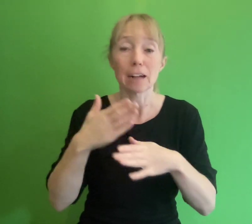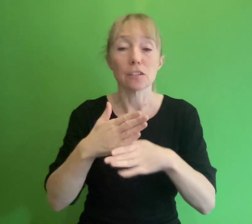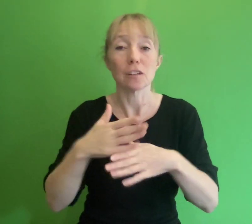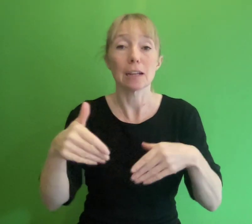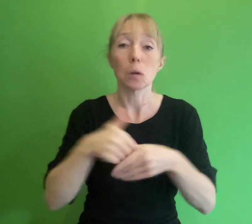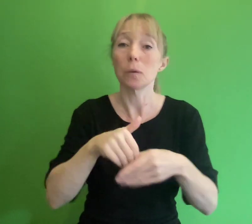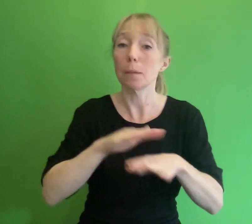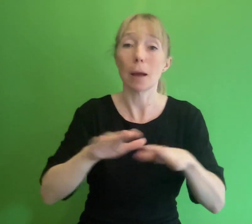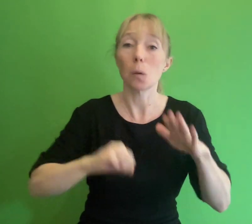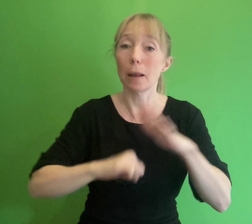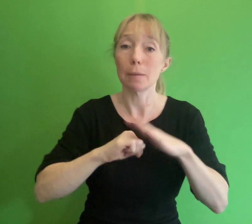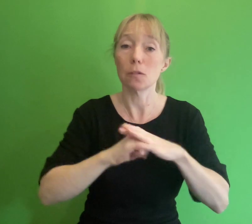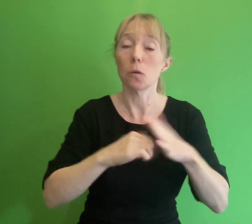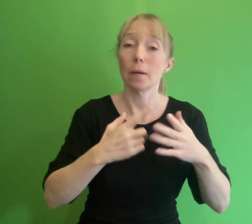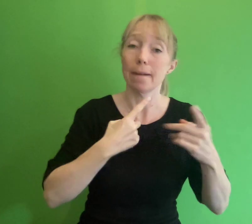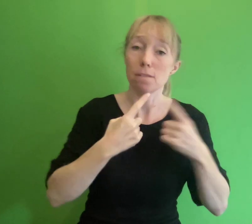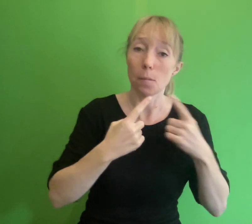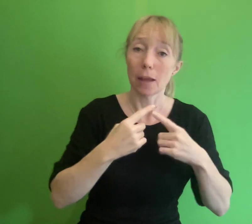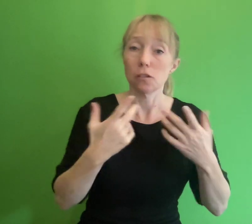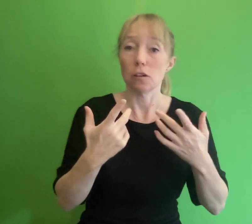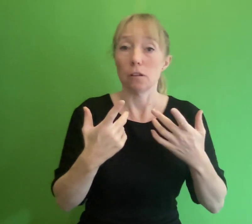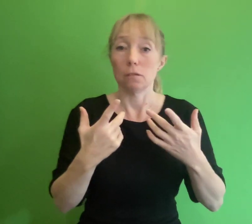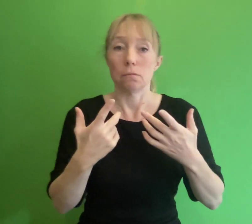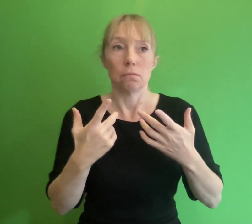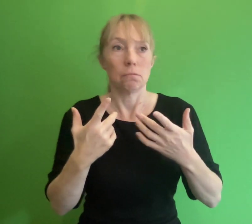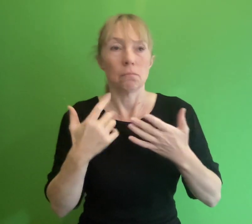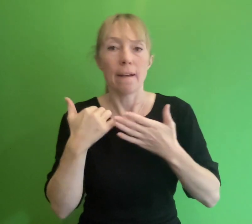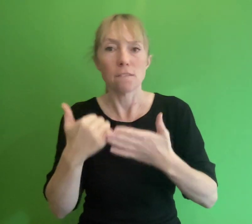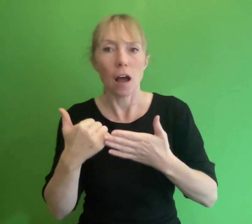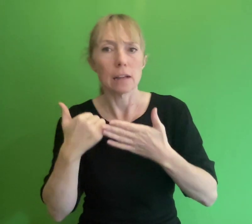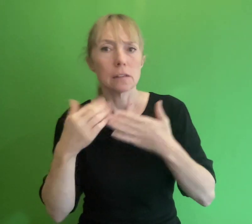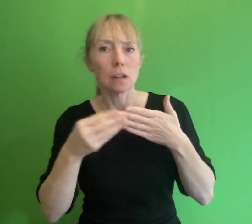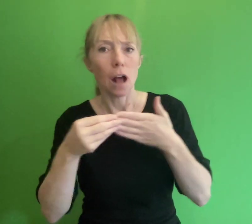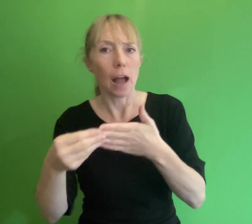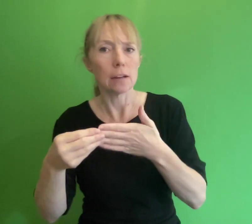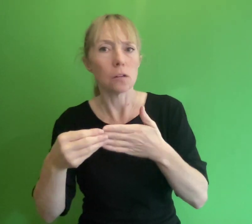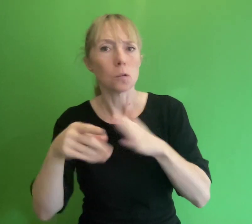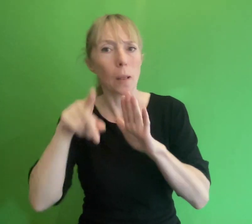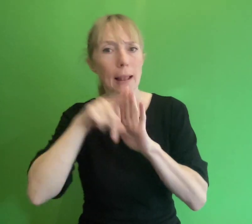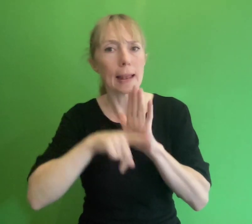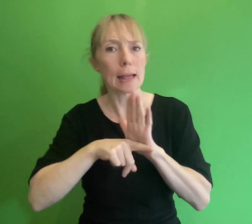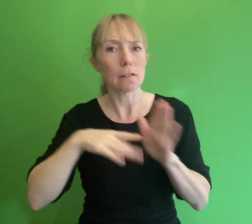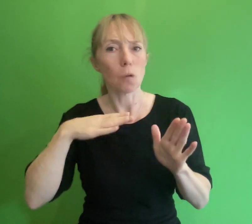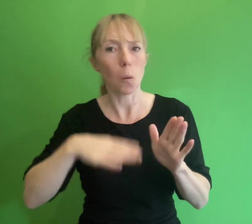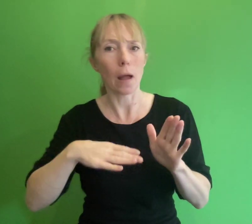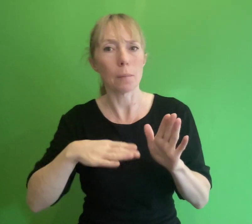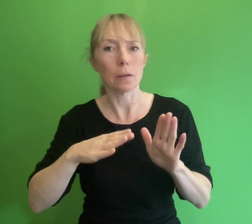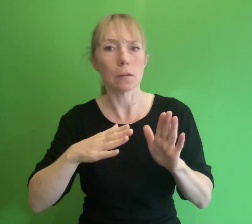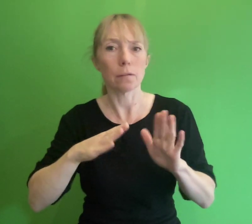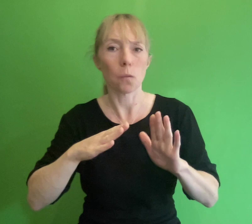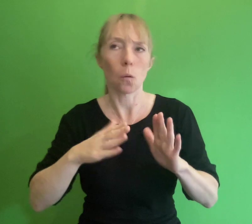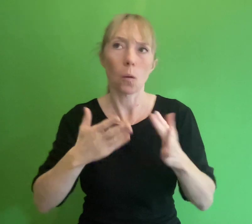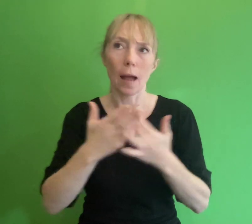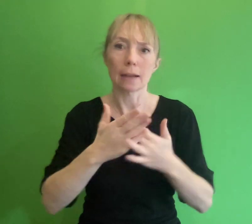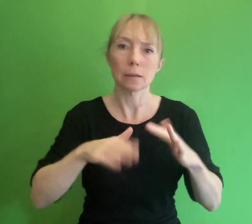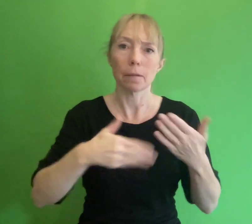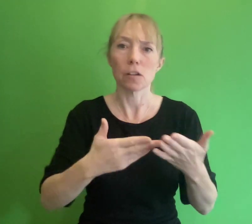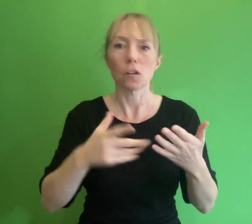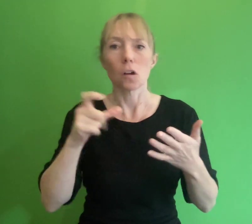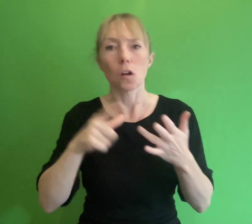information, advice and guidance on legal requirements on providing access provisions, co-production,